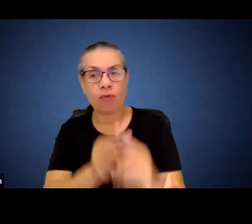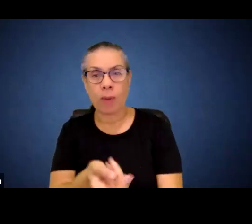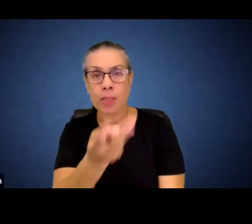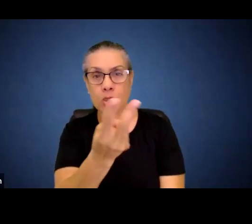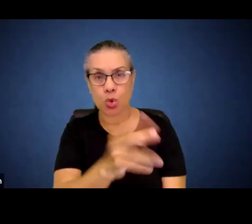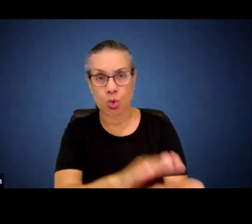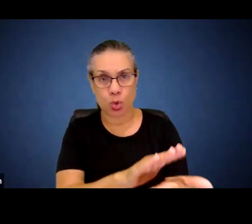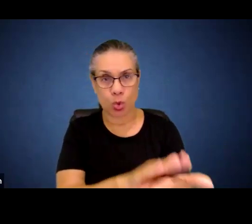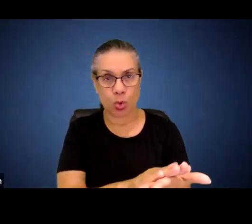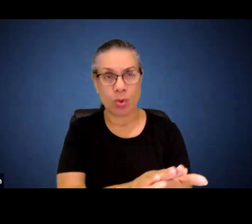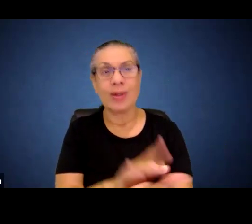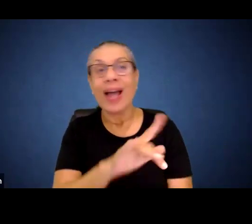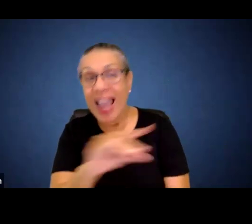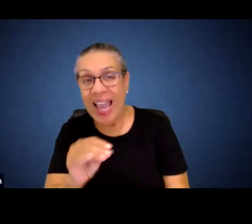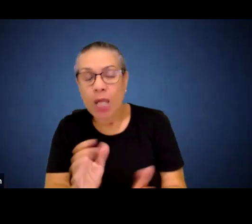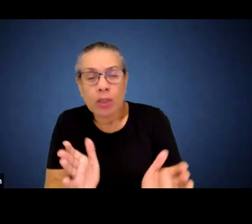with them for continued growth.